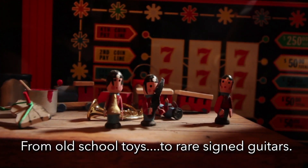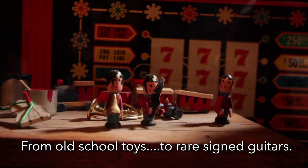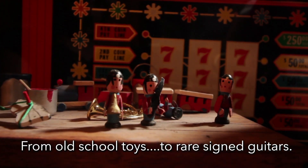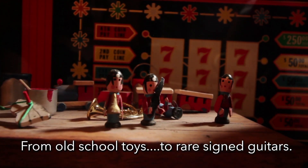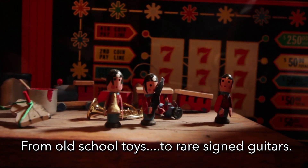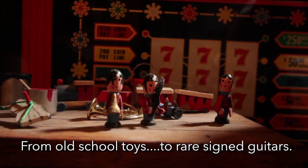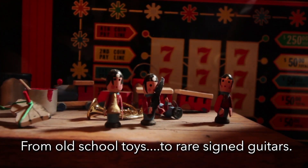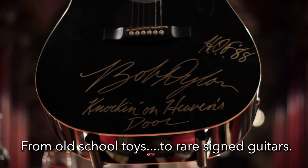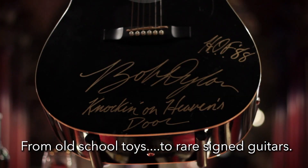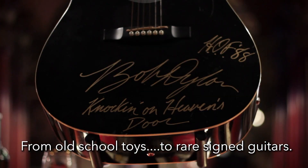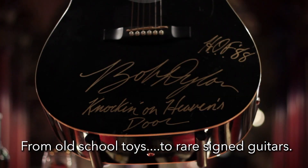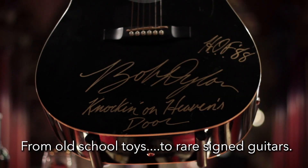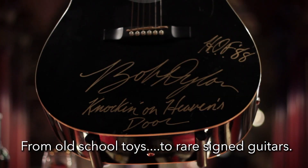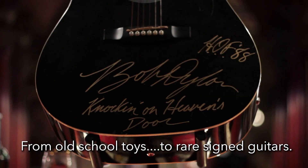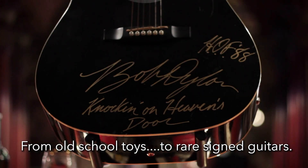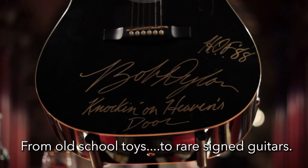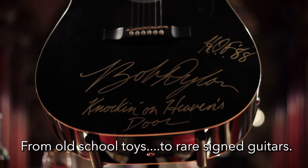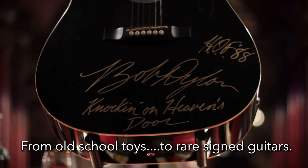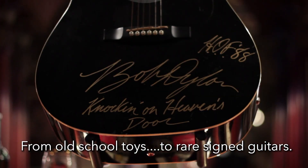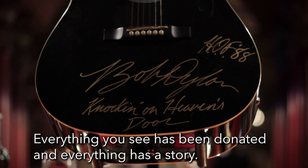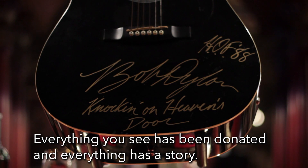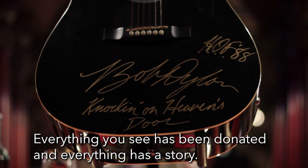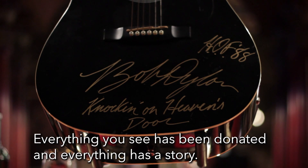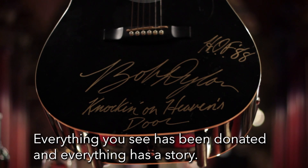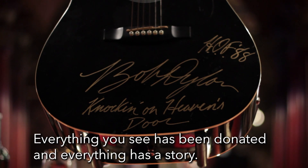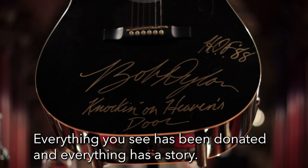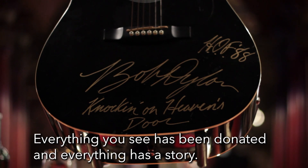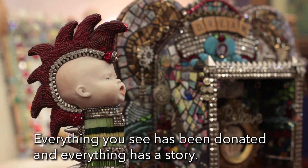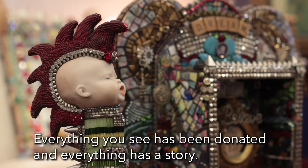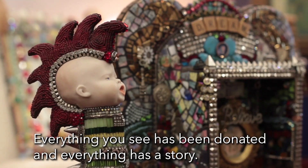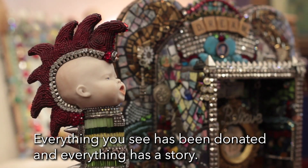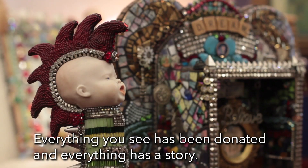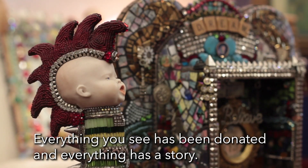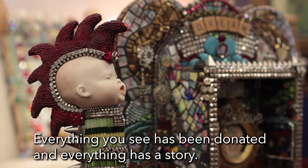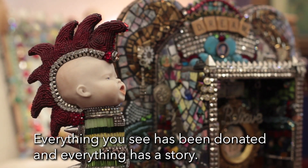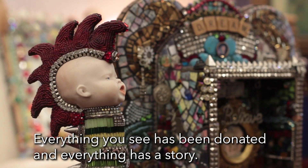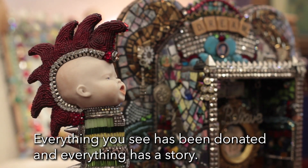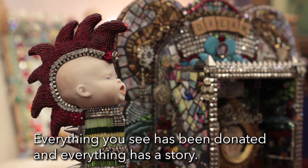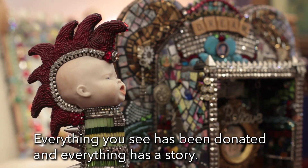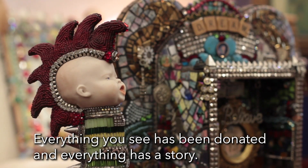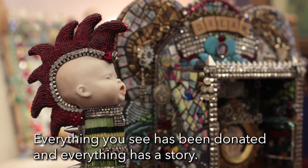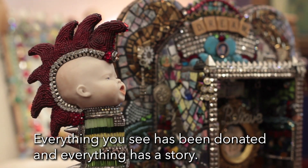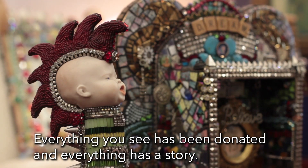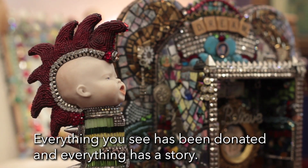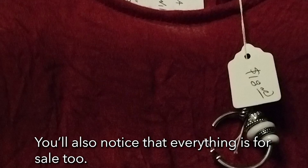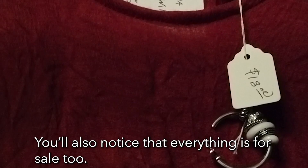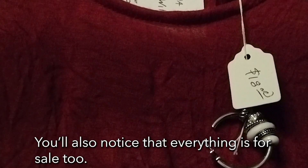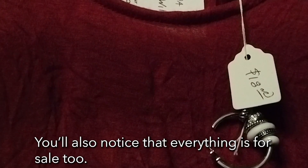toys to rare sound guitars, everything you see has been donated, and everything has a story. You'll also notice